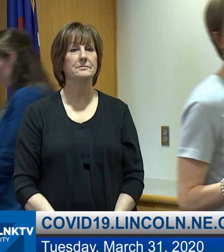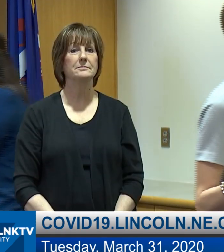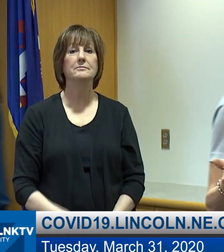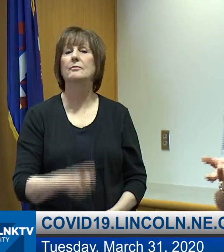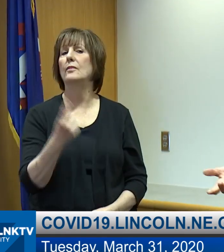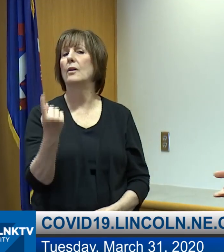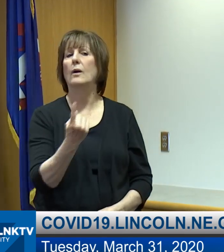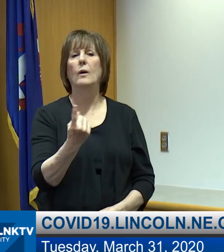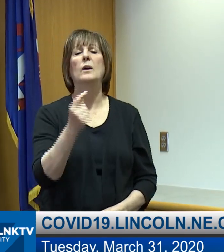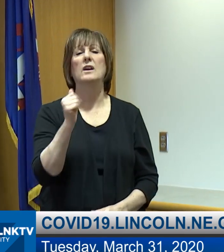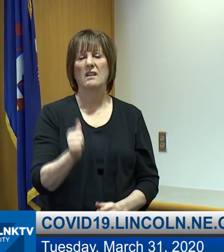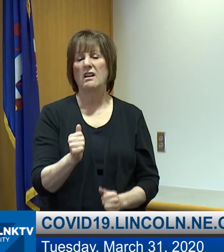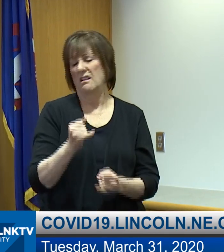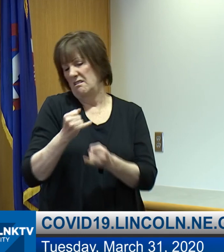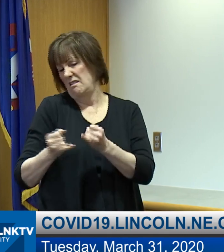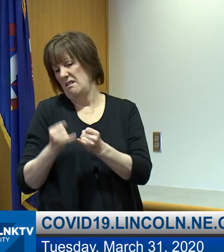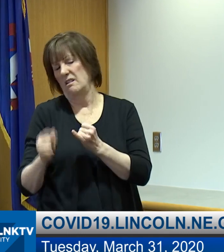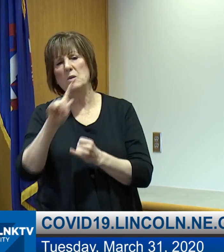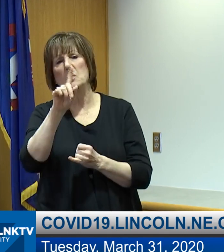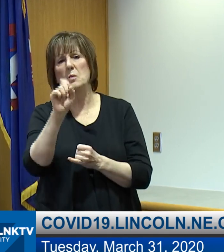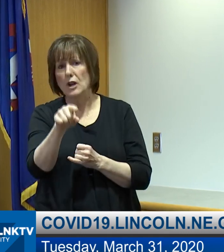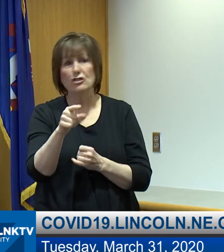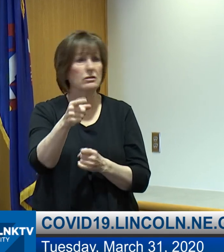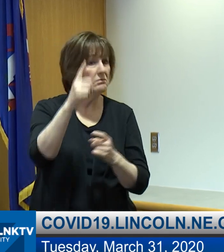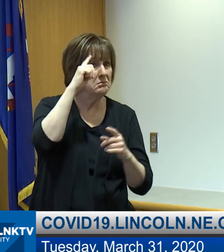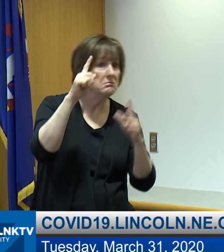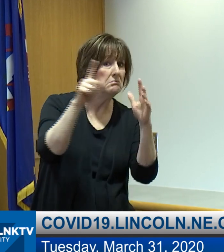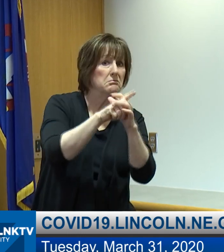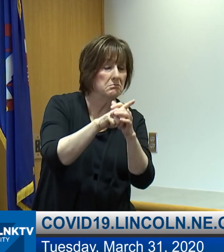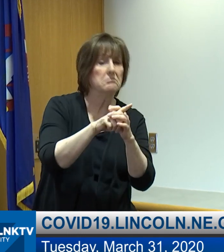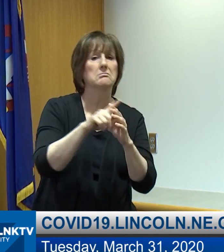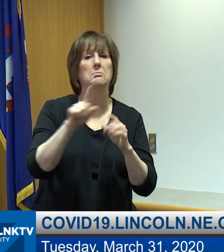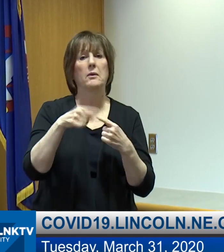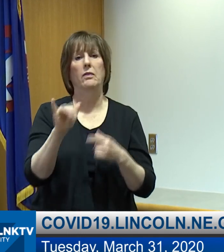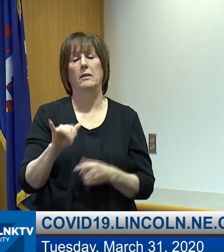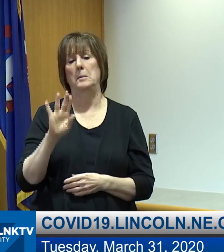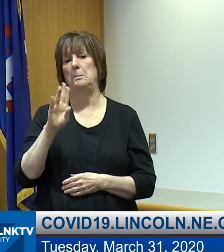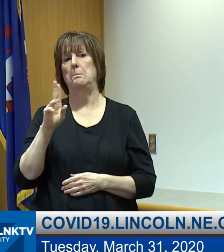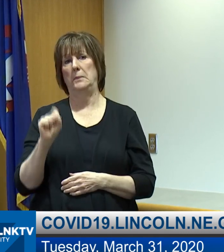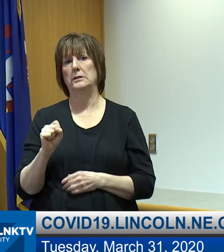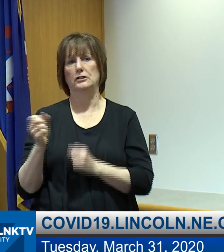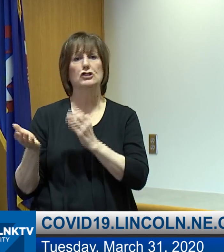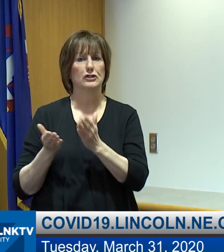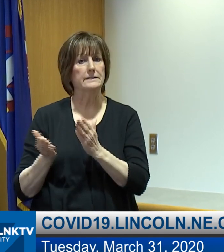We can always come back to more questions at the end of the press conference if you have them about StarTran.